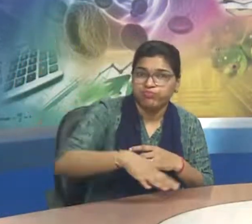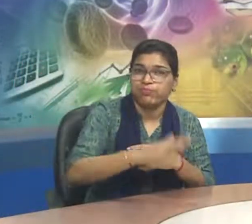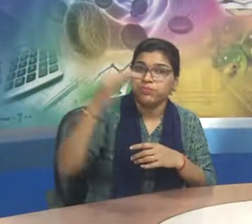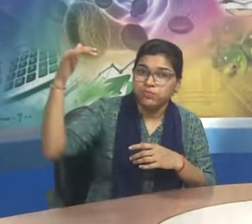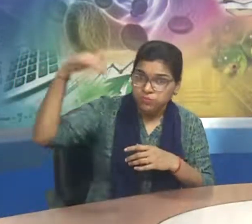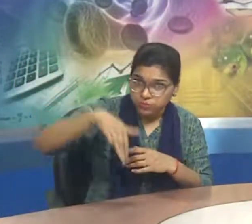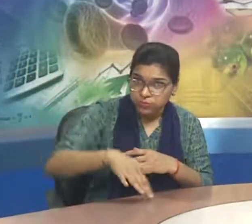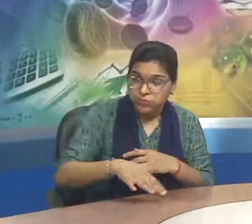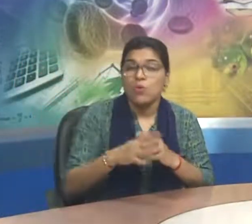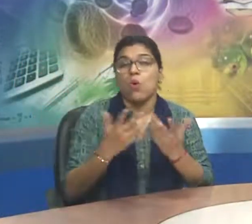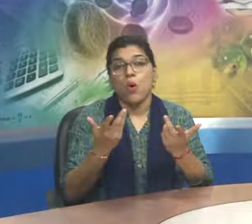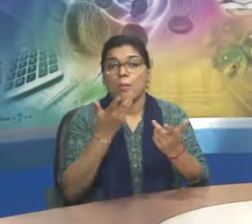lakes also.